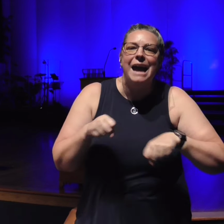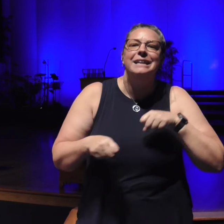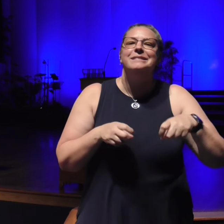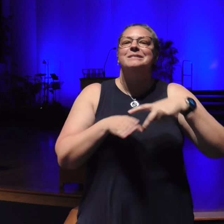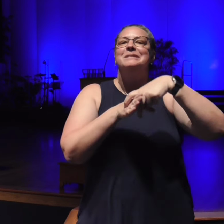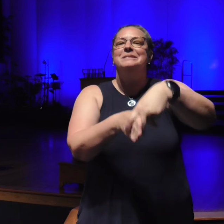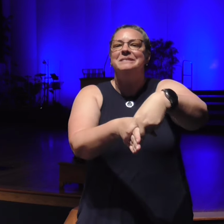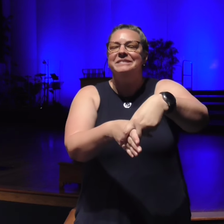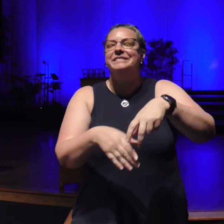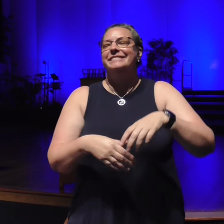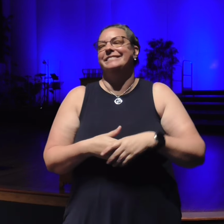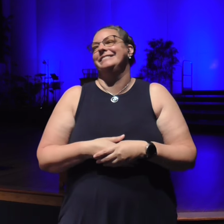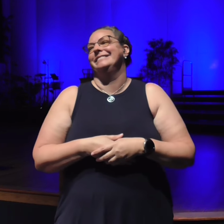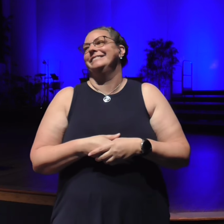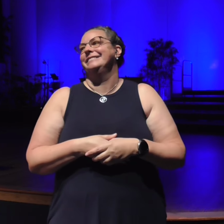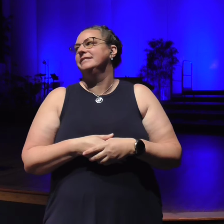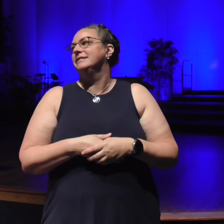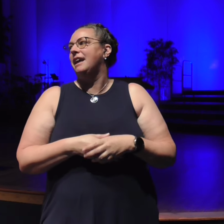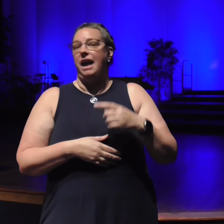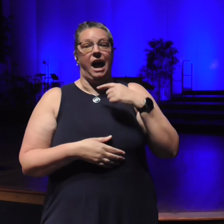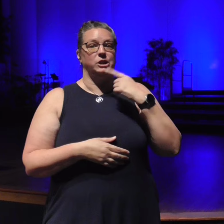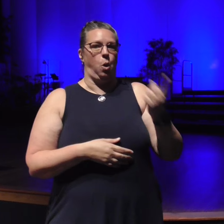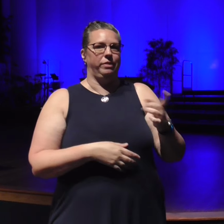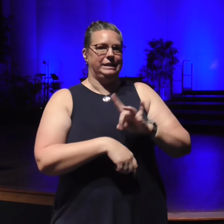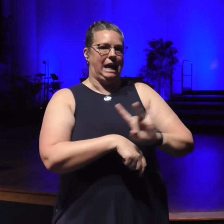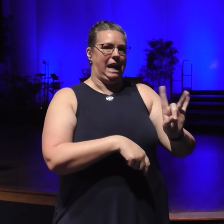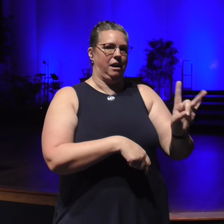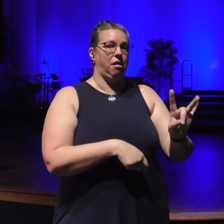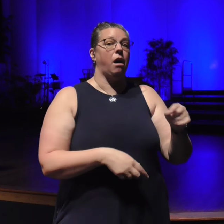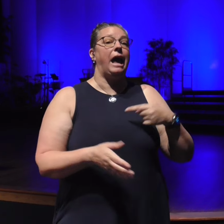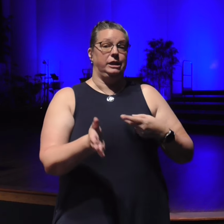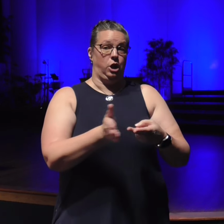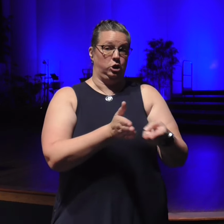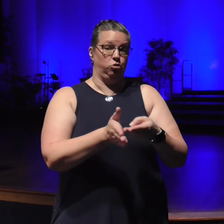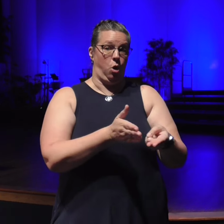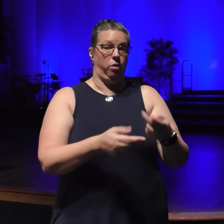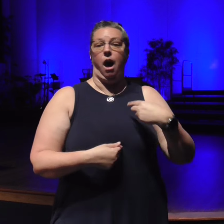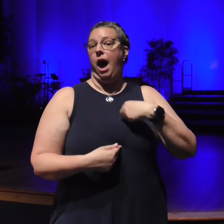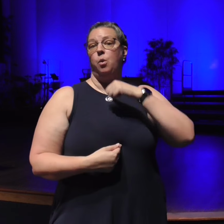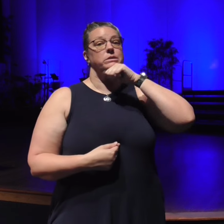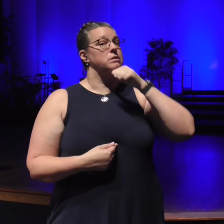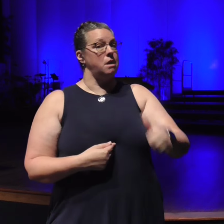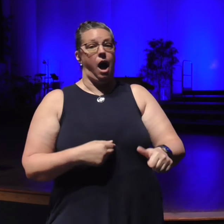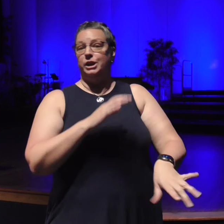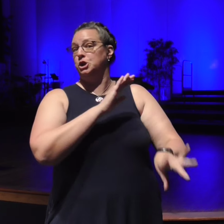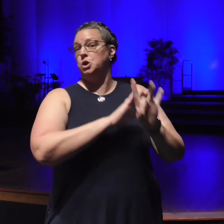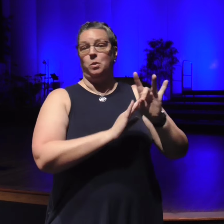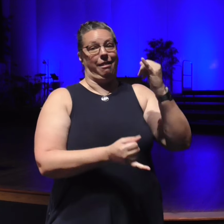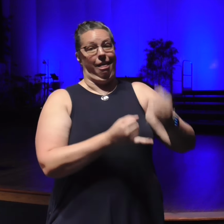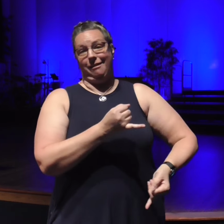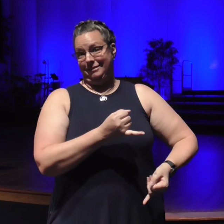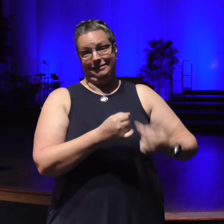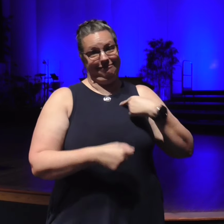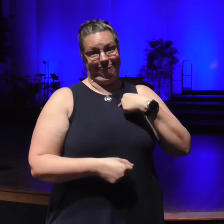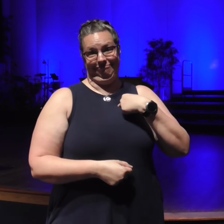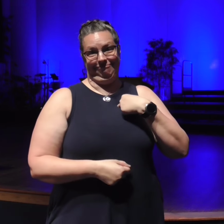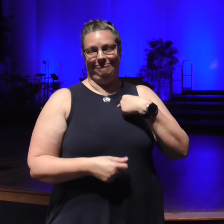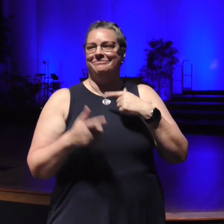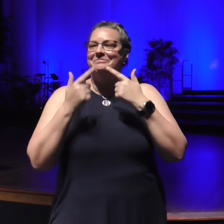bicycles with them, and I told this story at 8, and this is the truth. I was not chosen last.